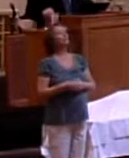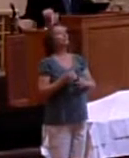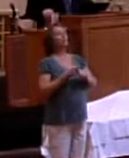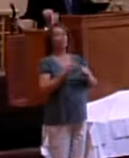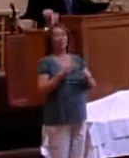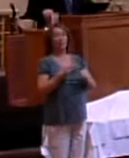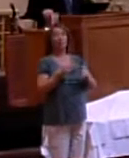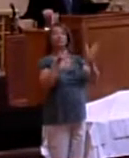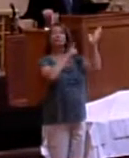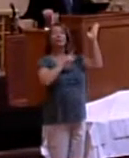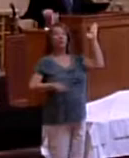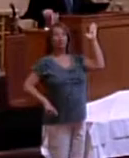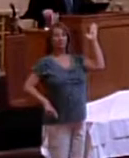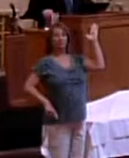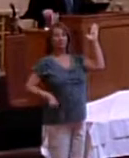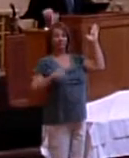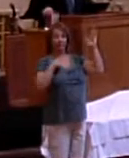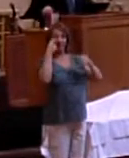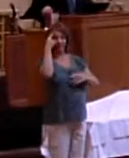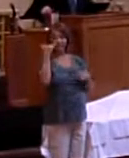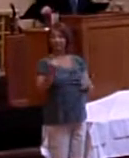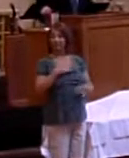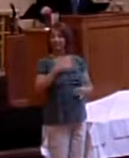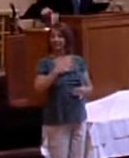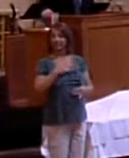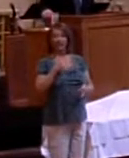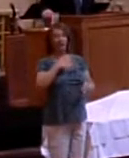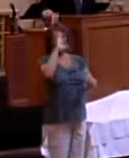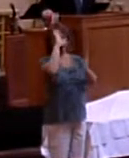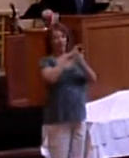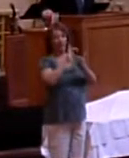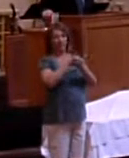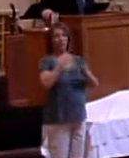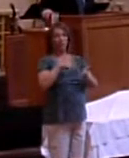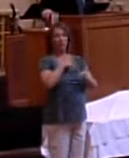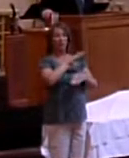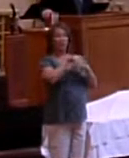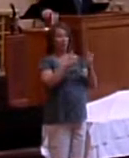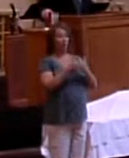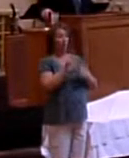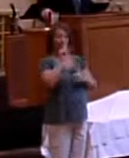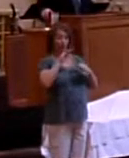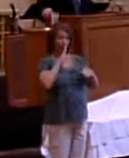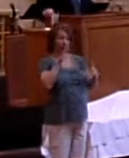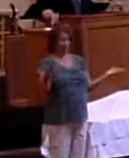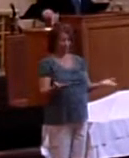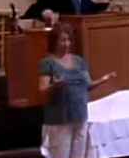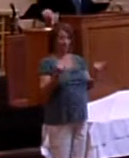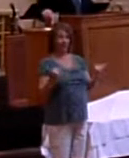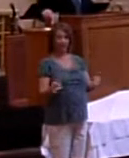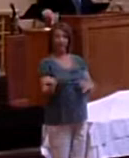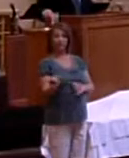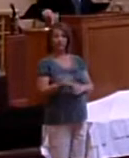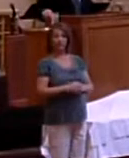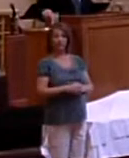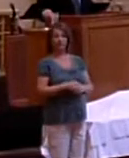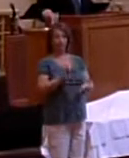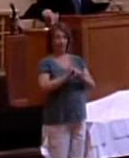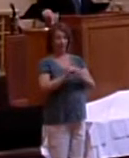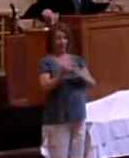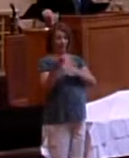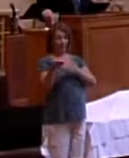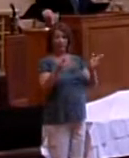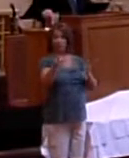Lord. And I also believe that we are all ordained to be here today. I believe that the message that you will